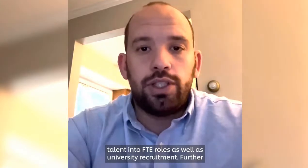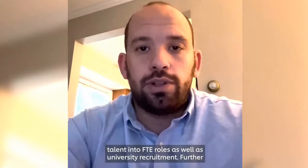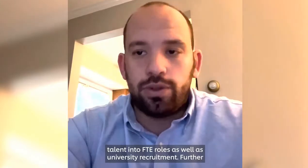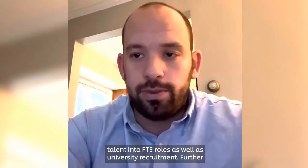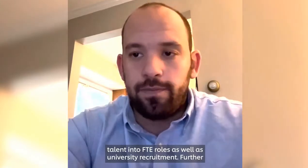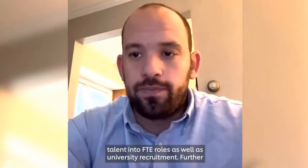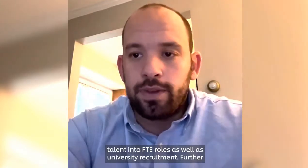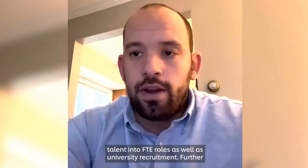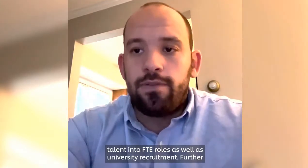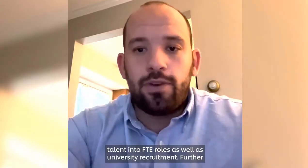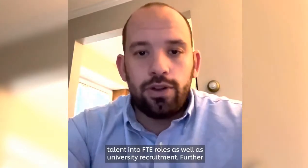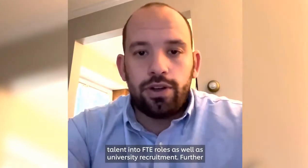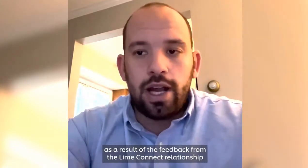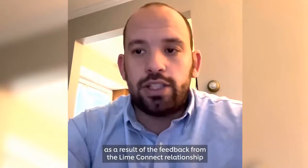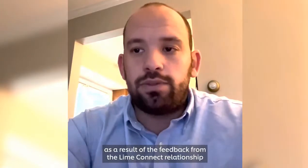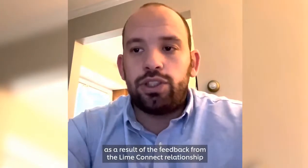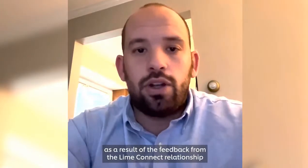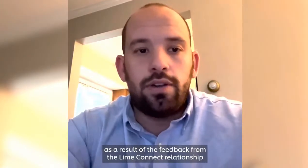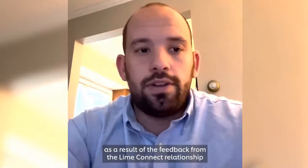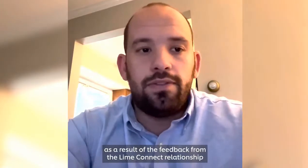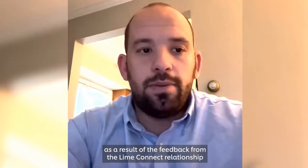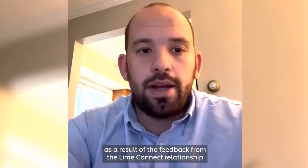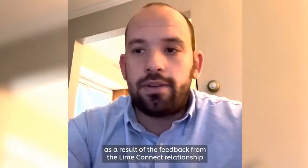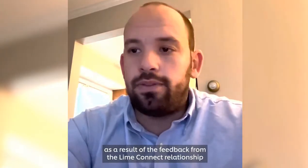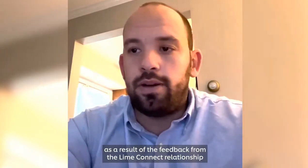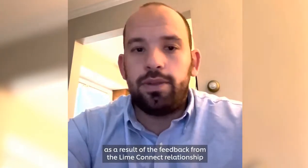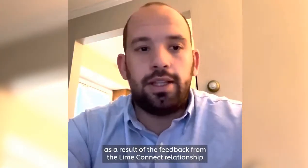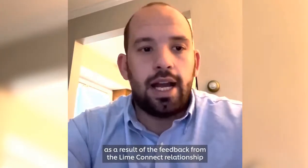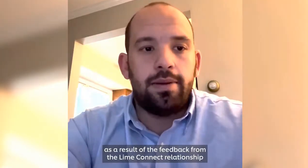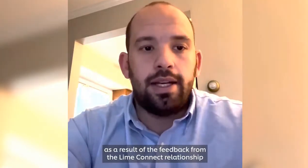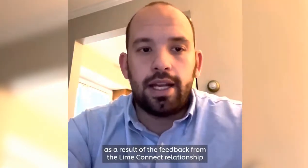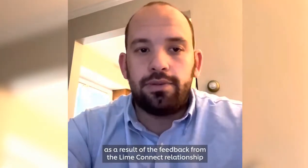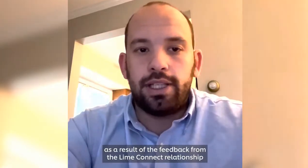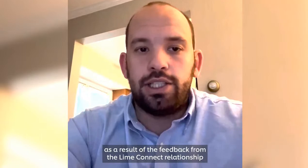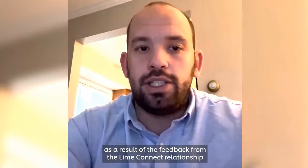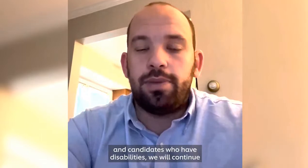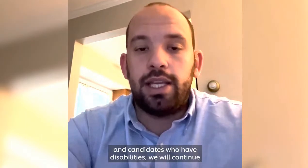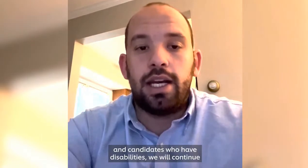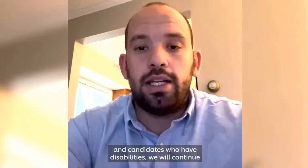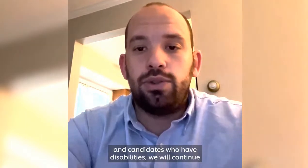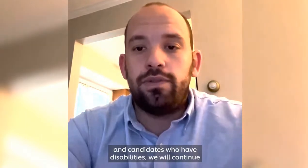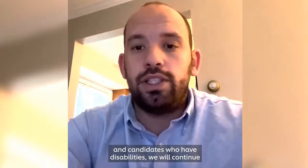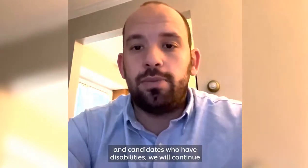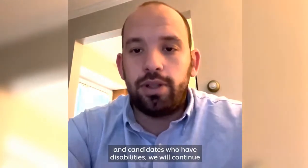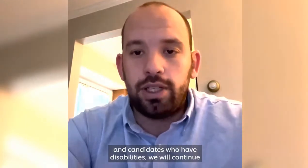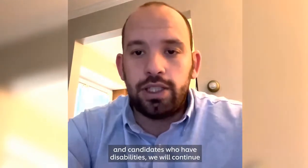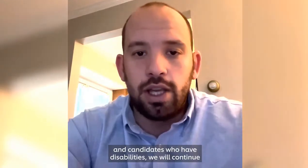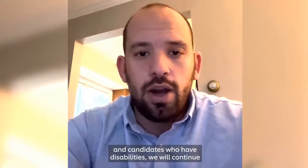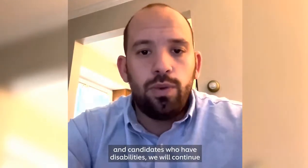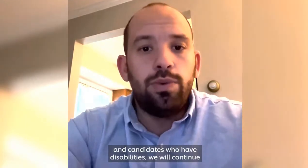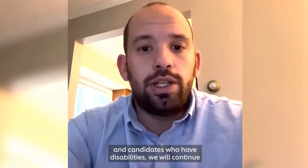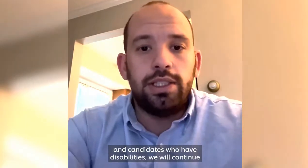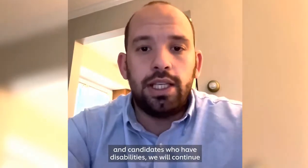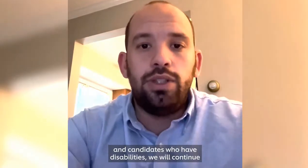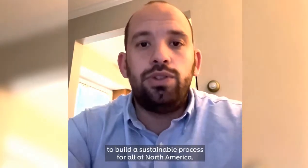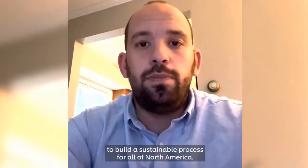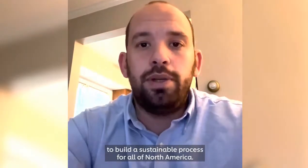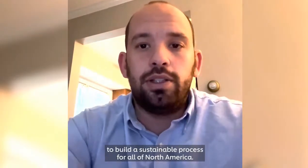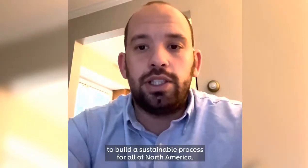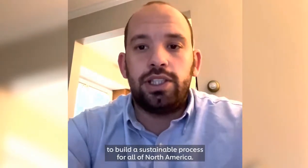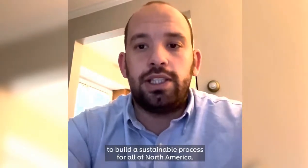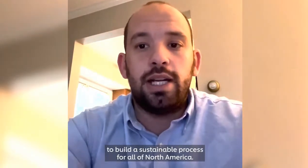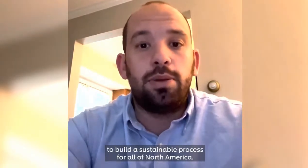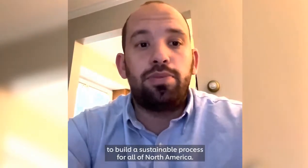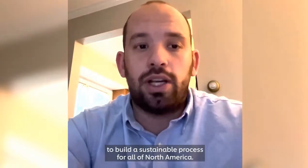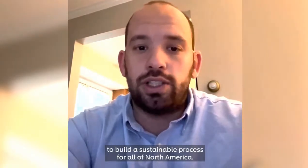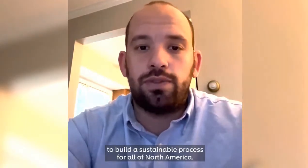as university recruitment. Further, as a result of the feedback from the Lime Connect relationship and candidates who have disabilities, we will continue to